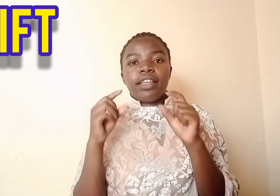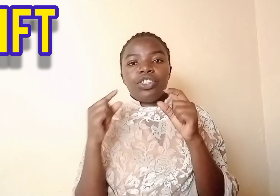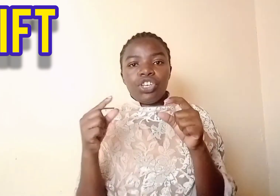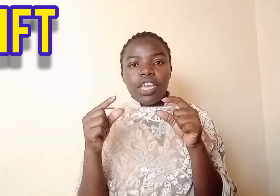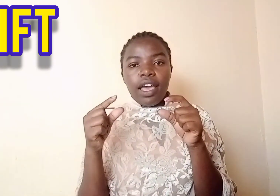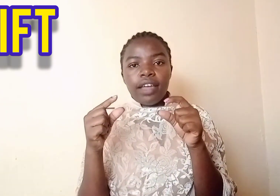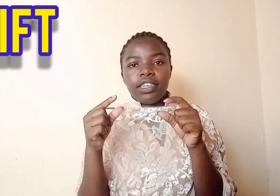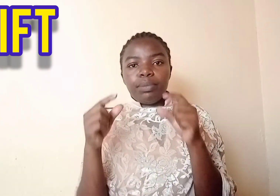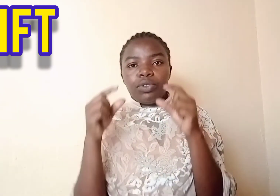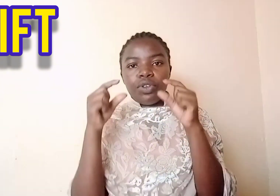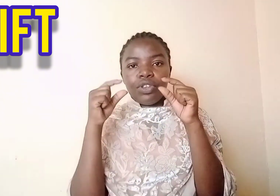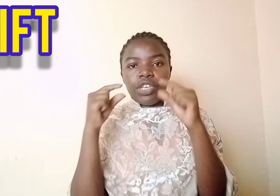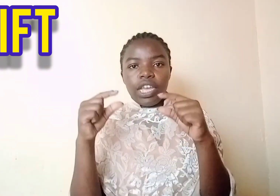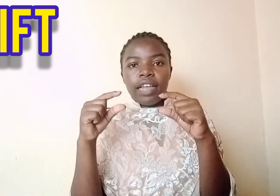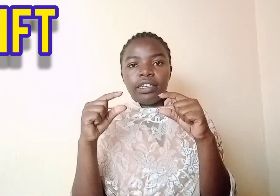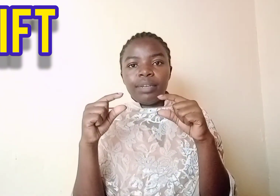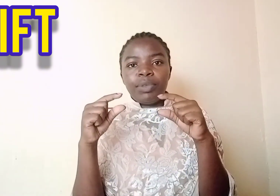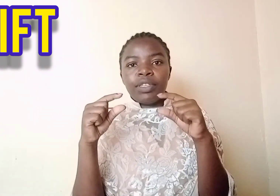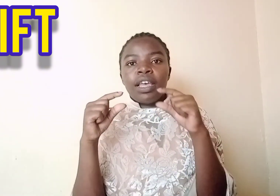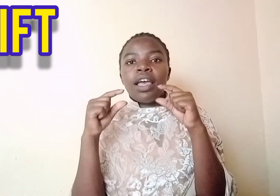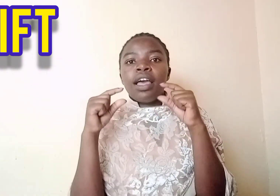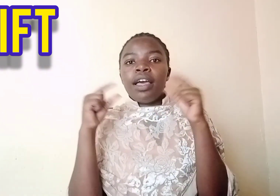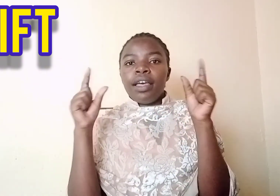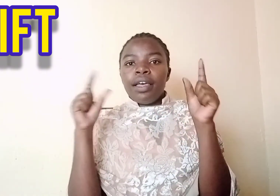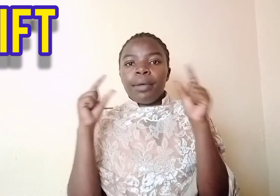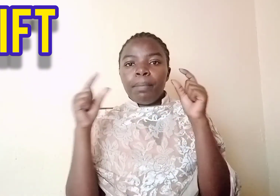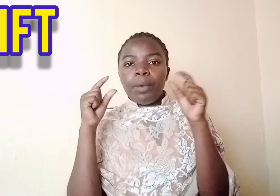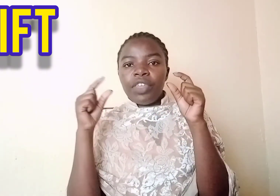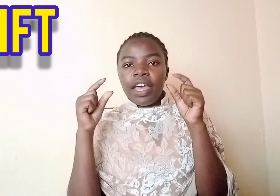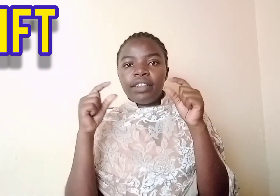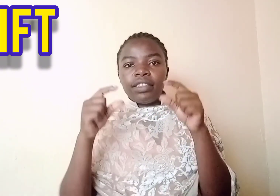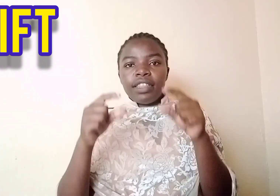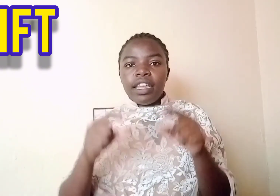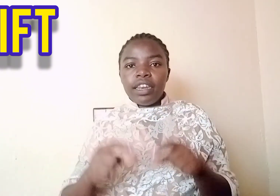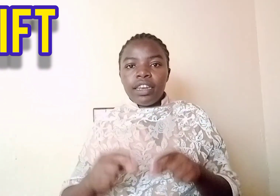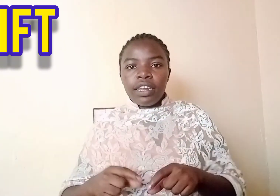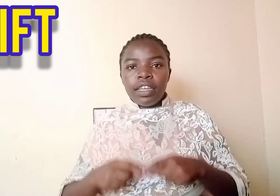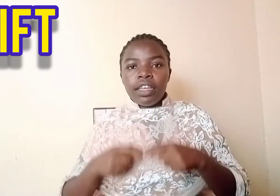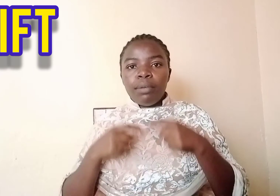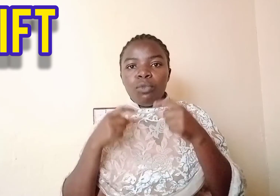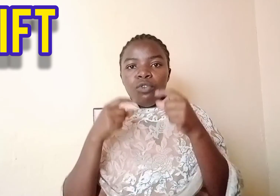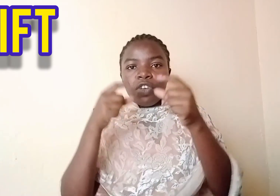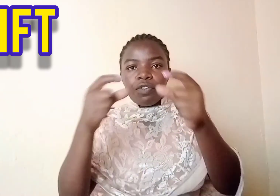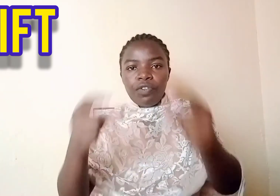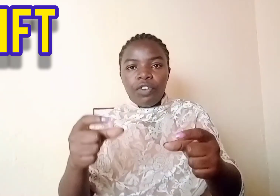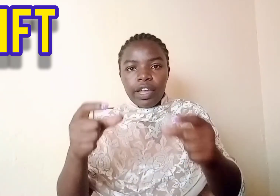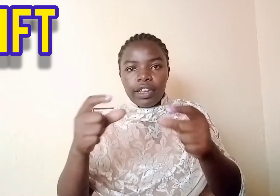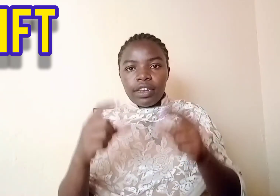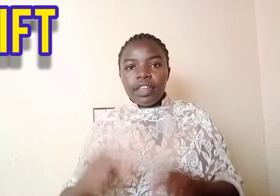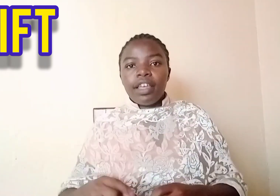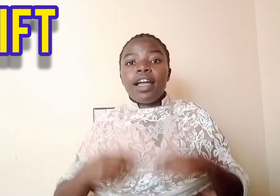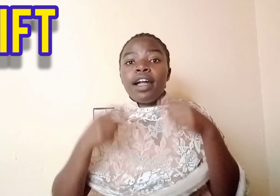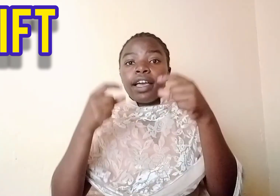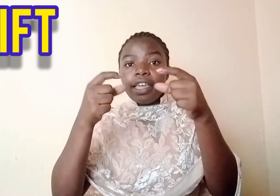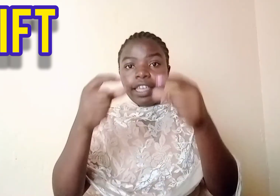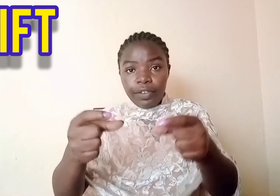G hand shape. So G hand shapes, both hands, then moving forward.